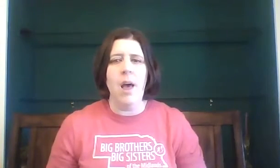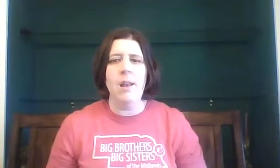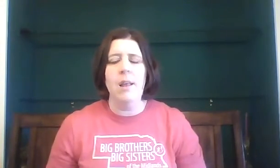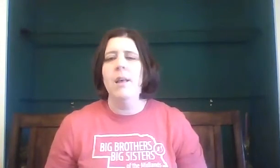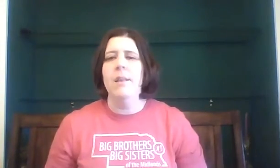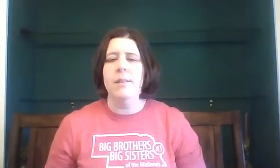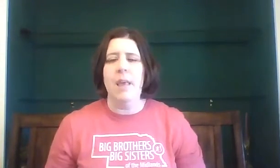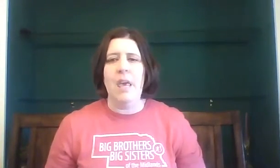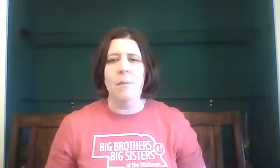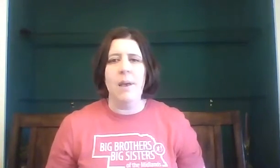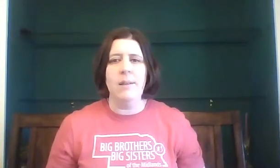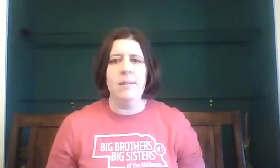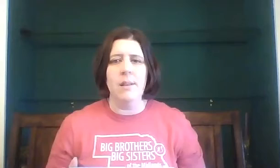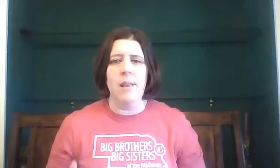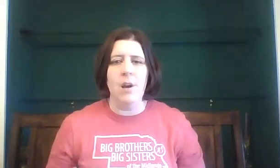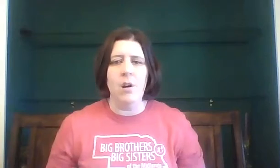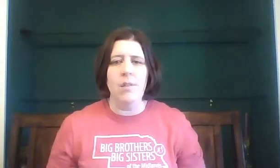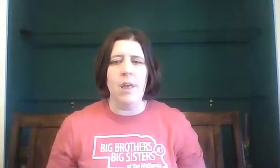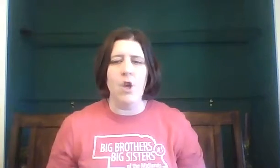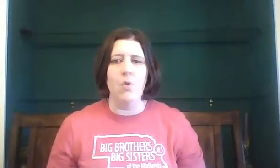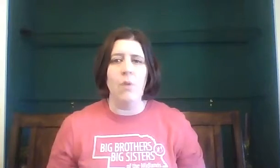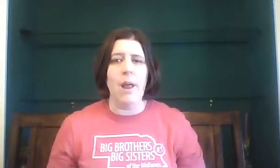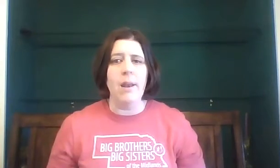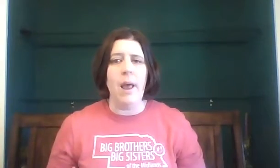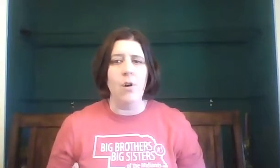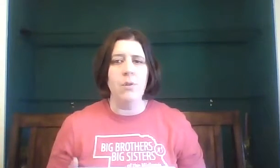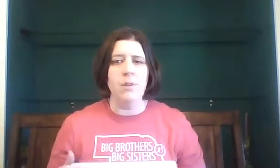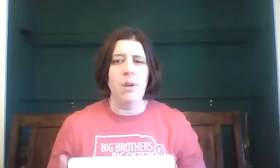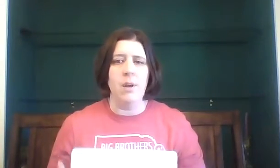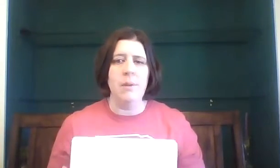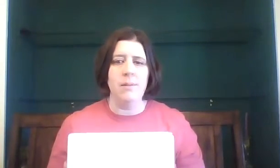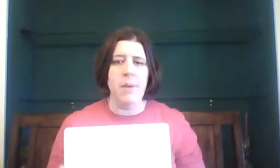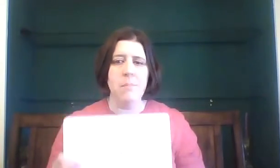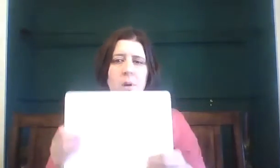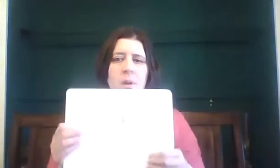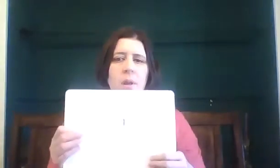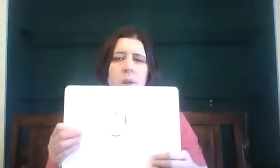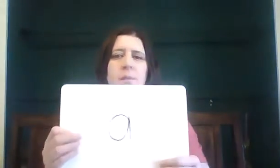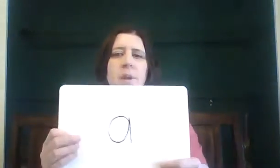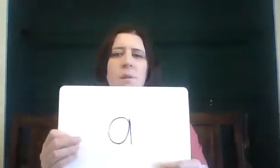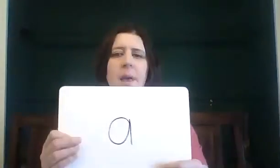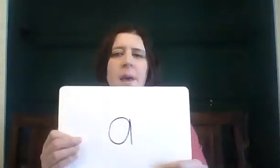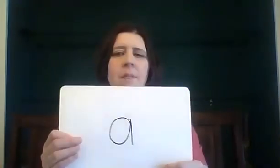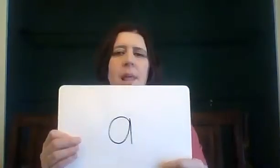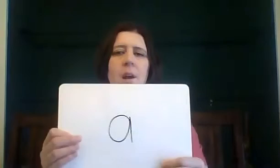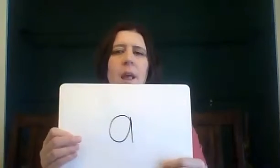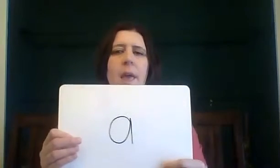lot the same as the letter that you write out on a piece of paper. So here we have the letter